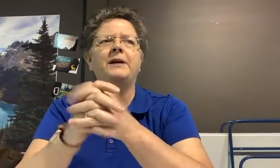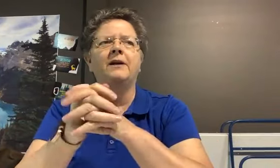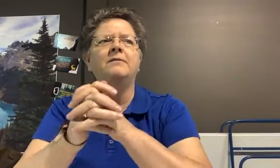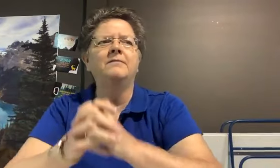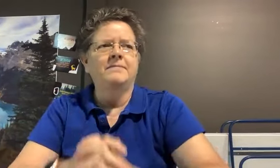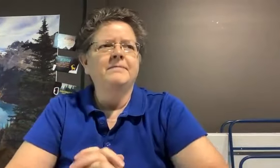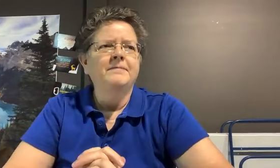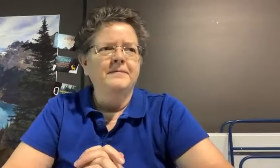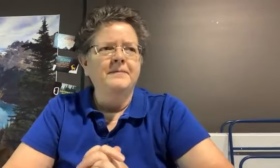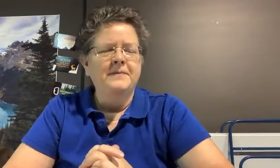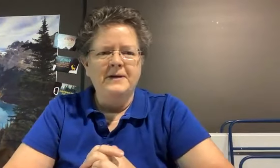dad.